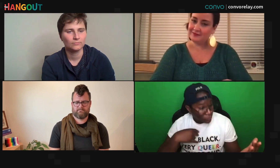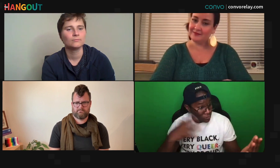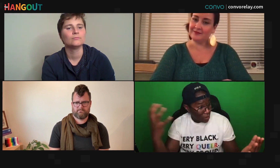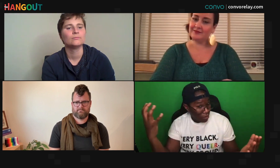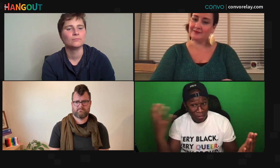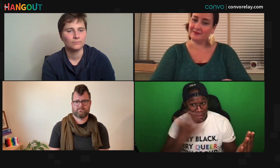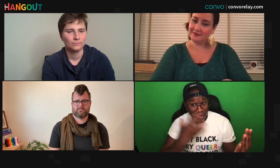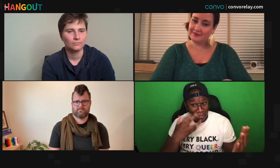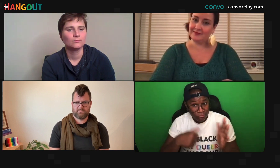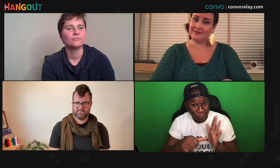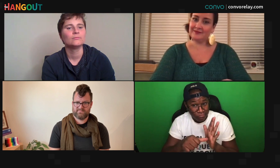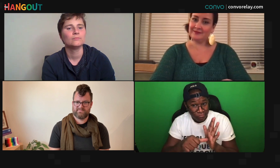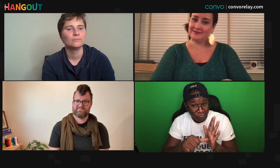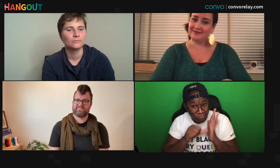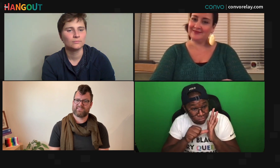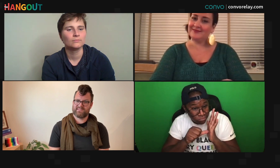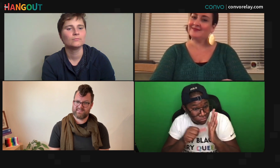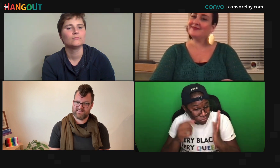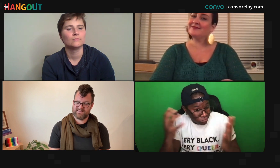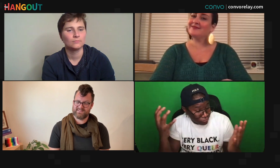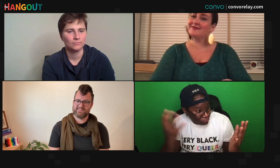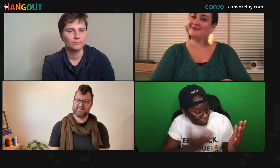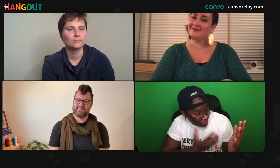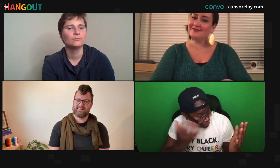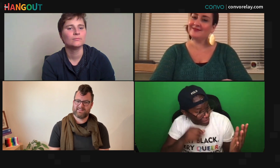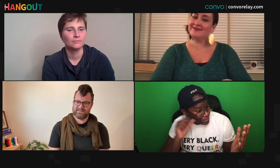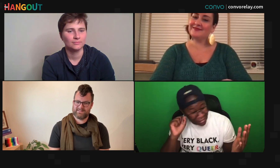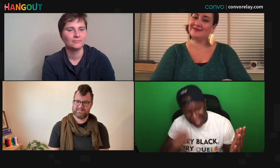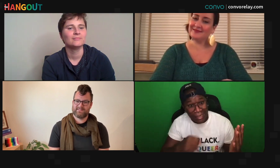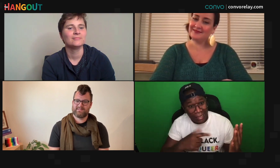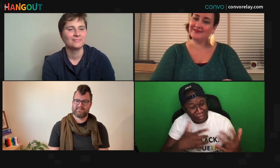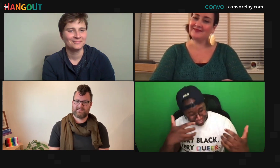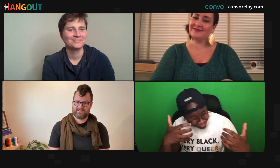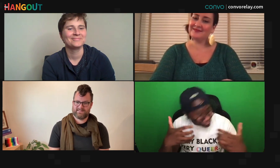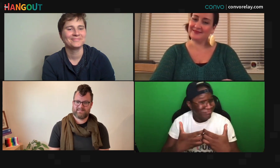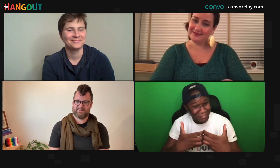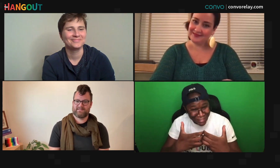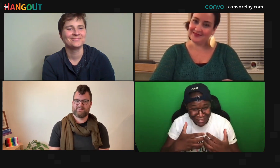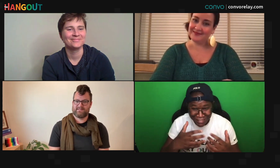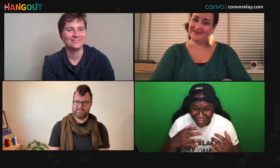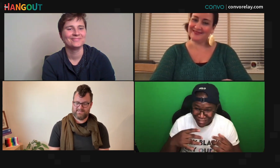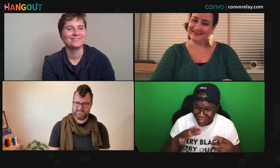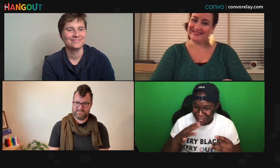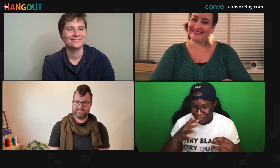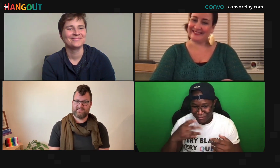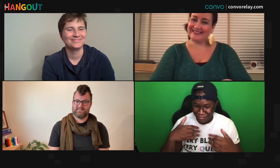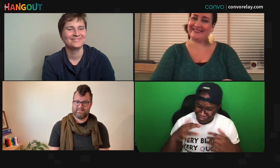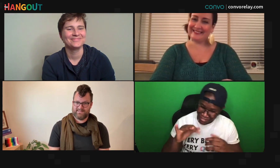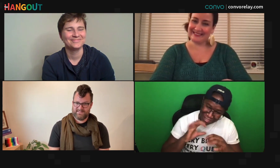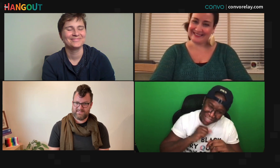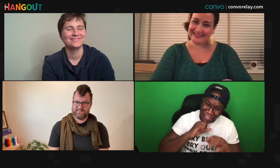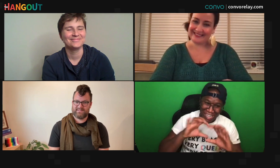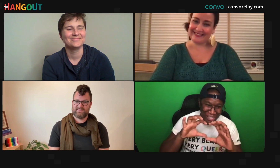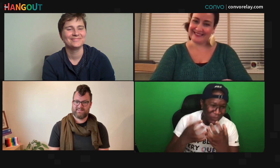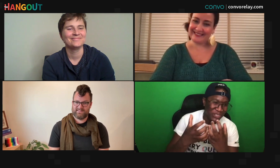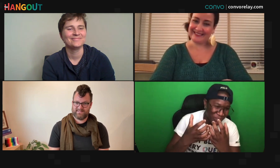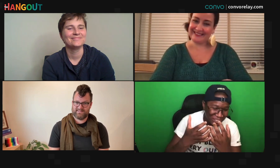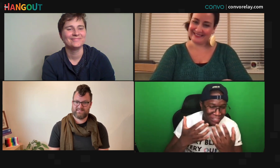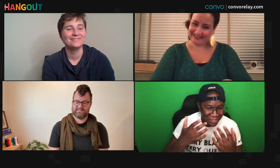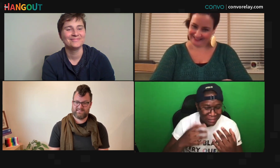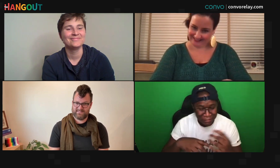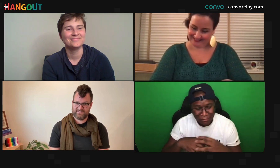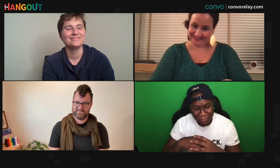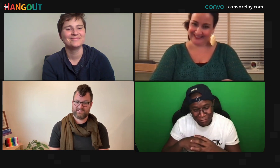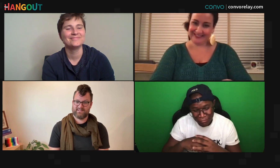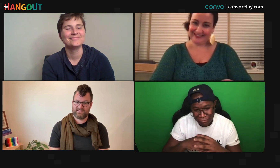there yet. And then I gave it to the editor and they made adjustments, and those adjustments just absolutely impressed me. And it was exactly